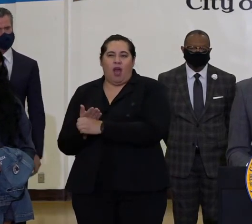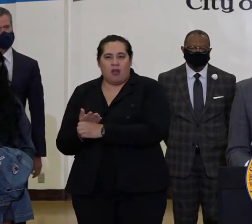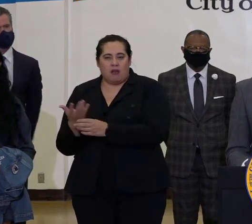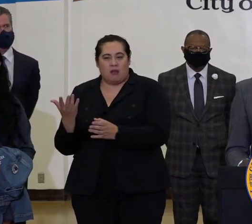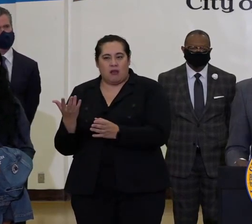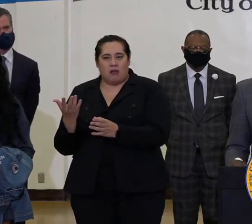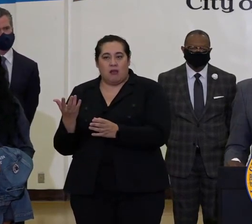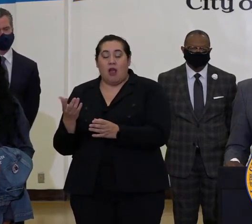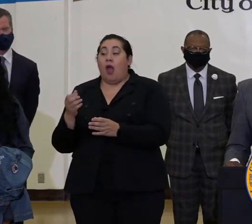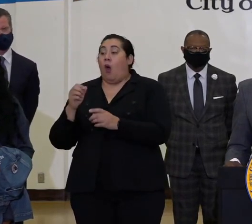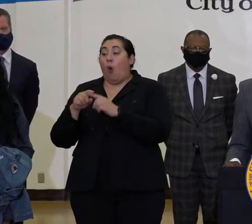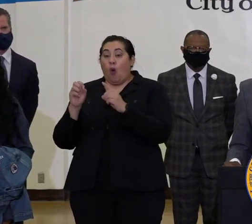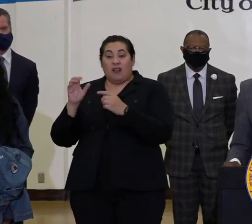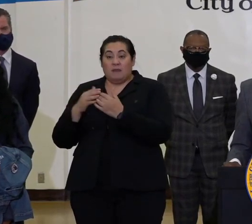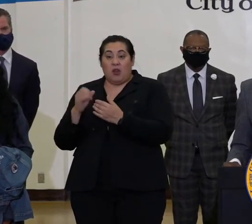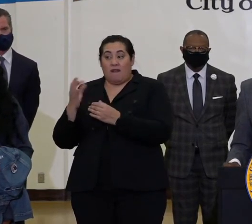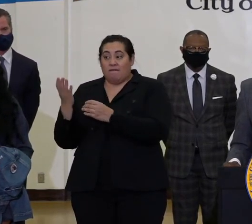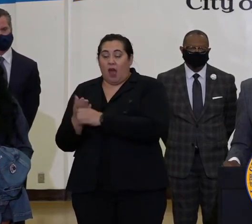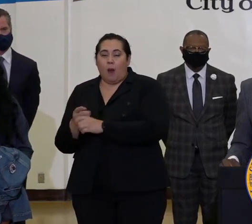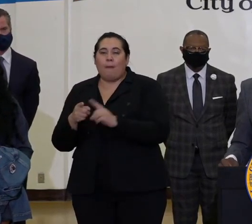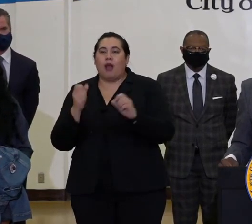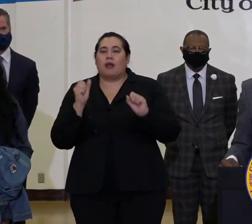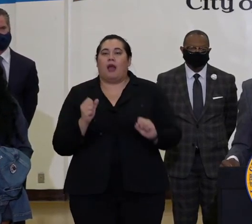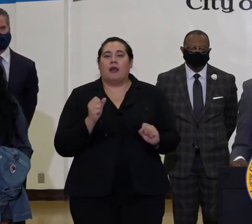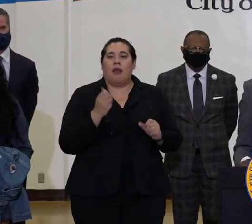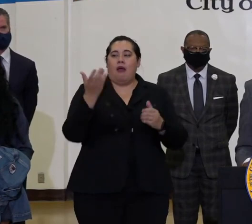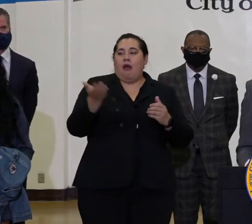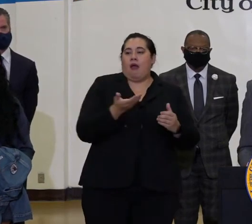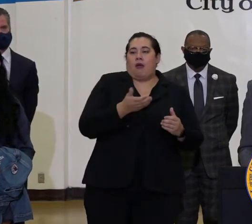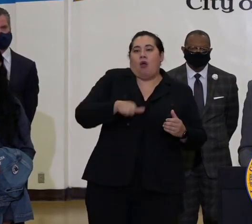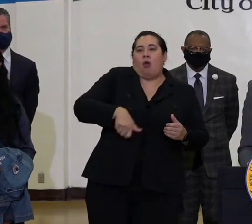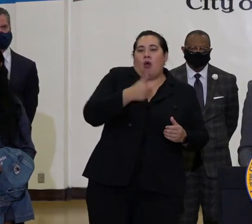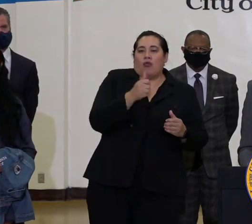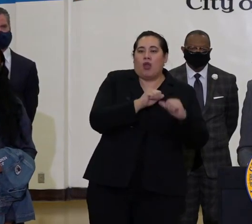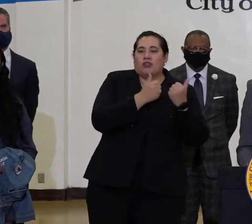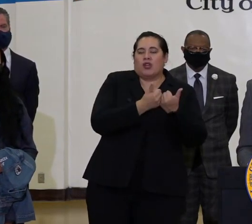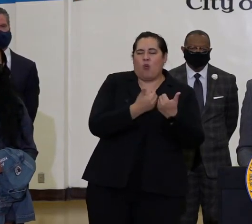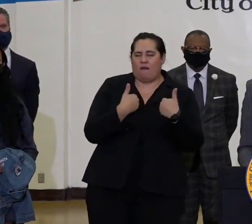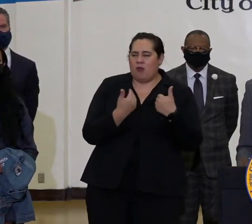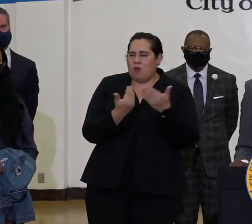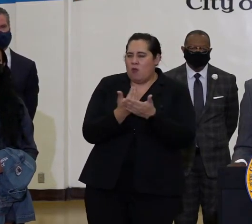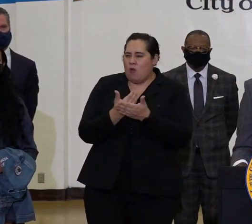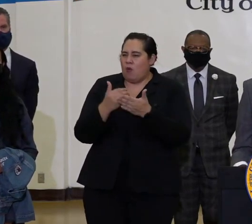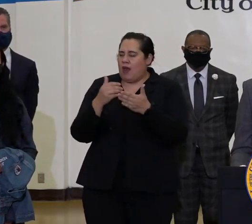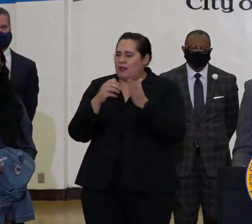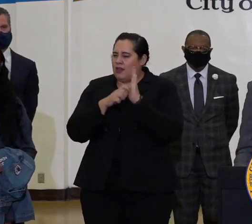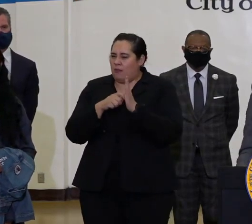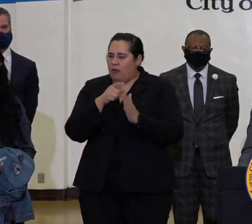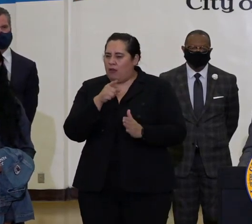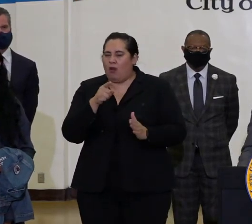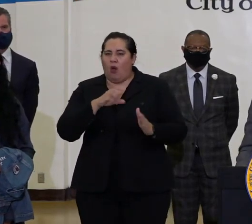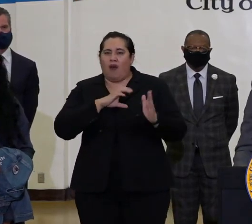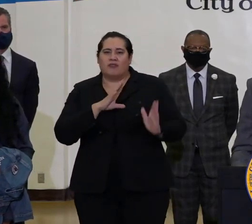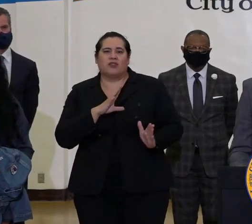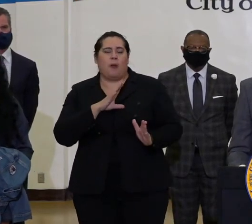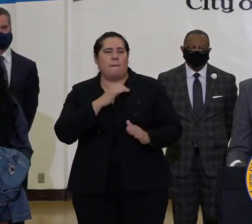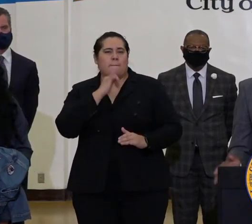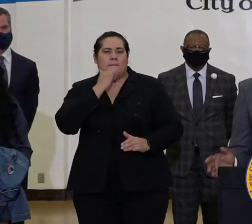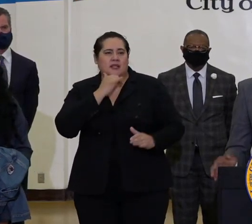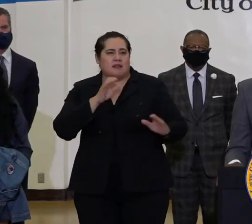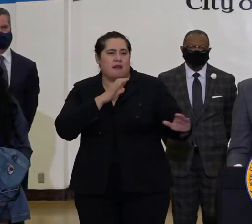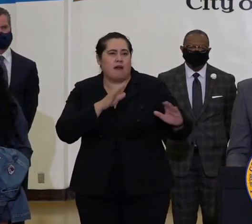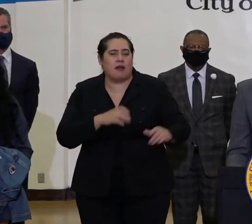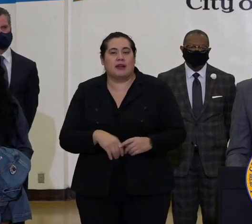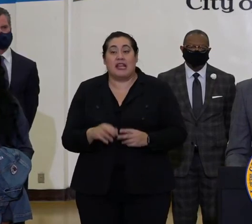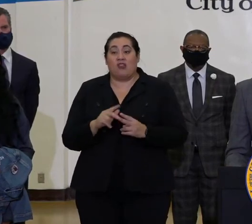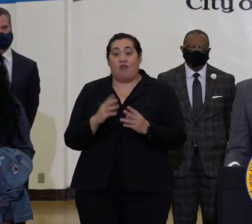fired, get hired by another agency. We have numerous examples of officers who have engaged in misconduct, who have either